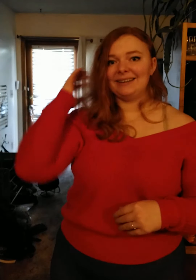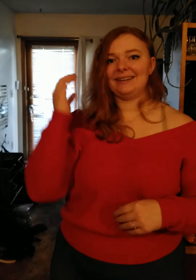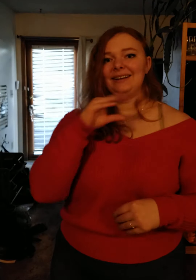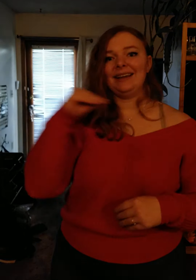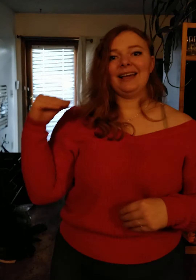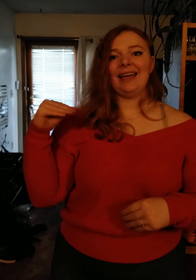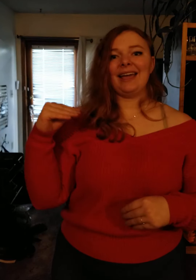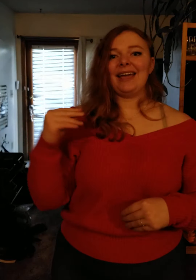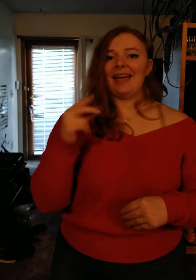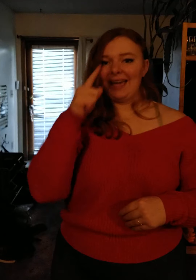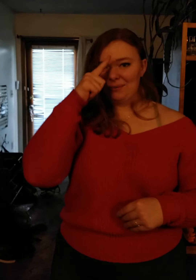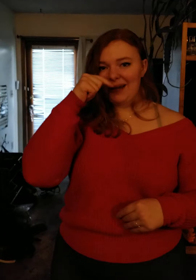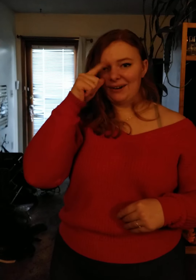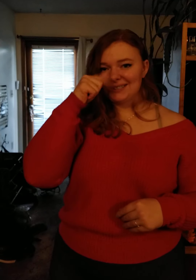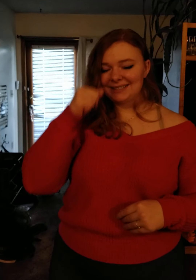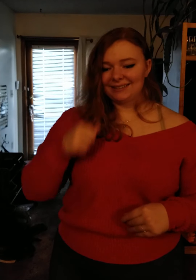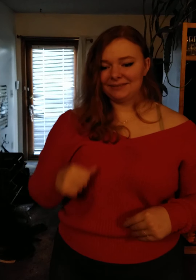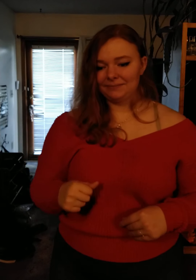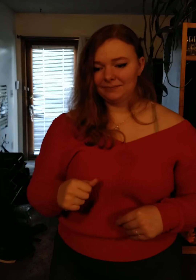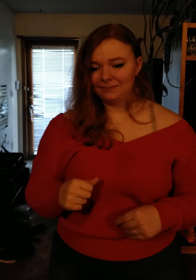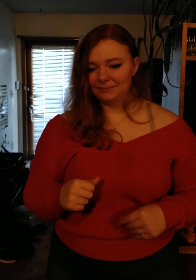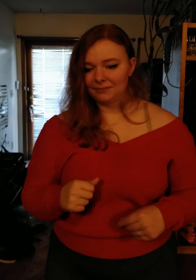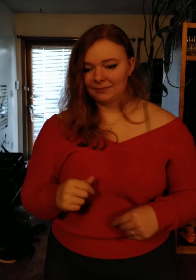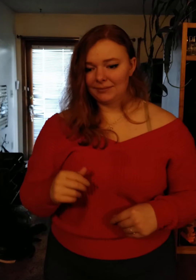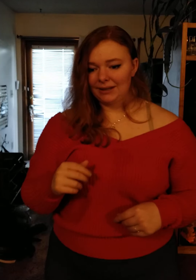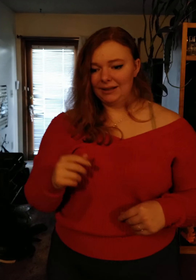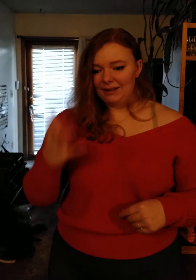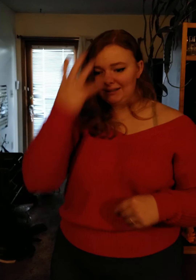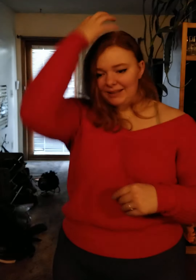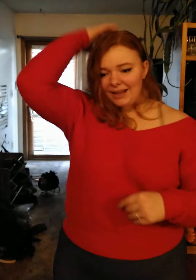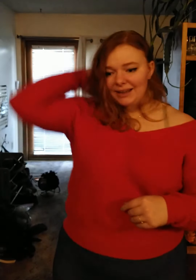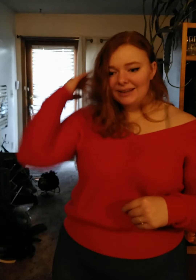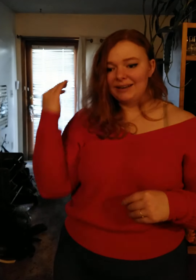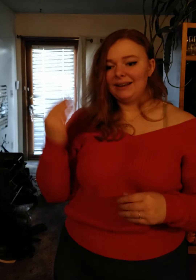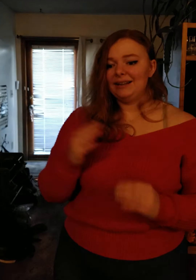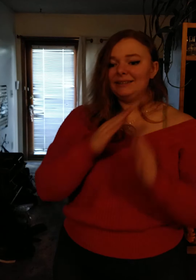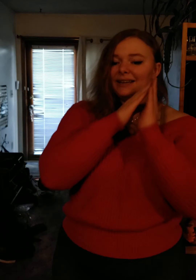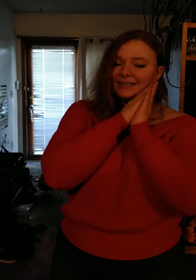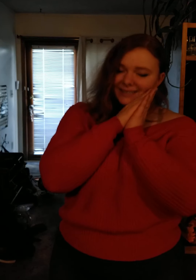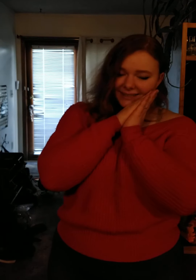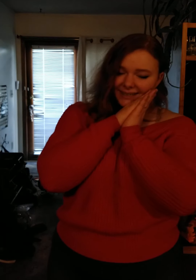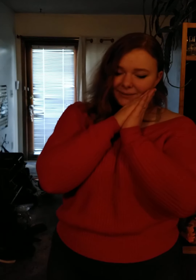and mouse. Lion lay asleep